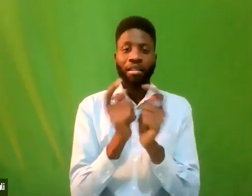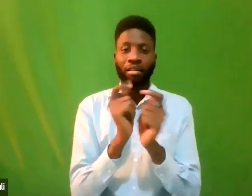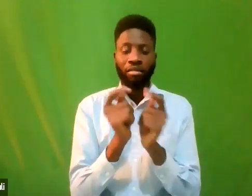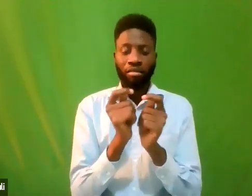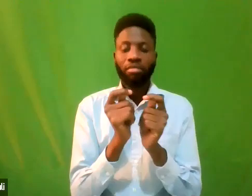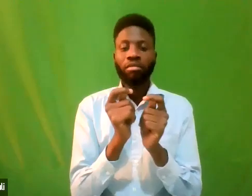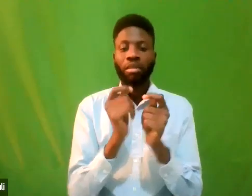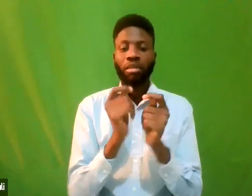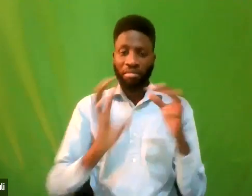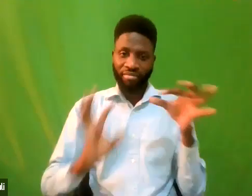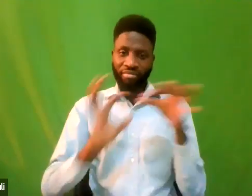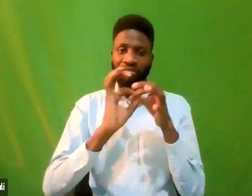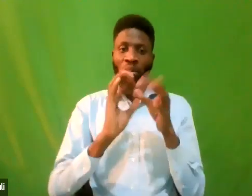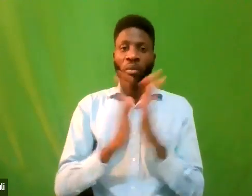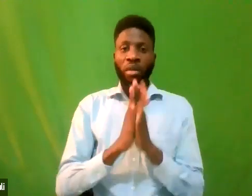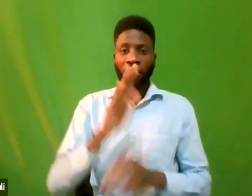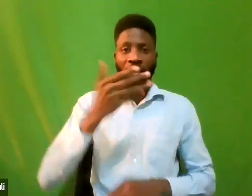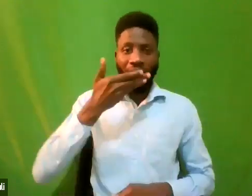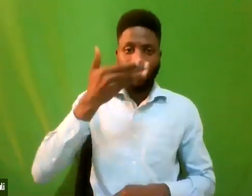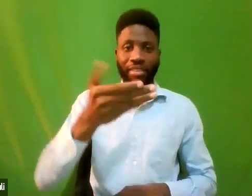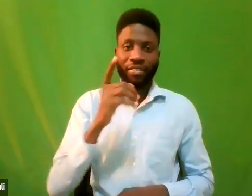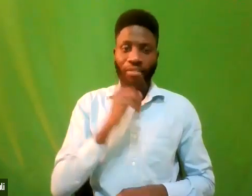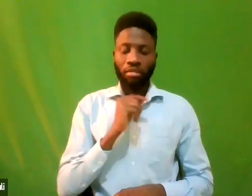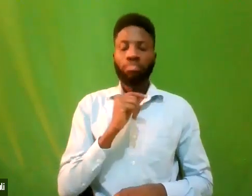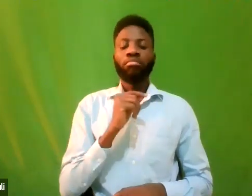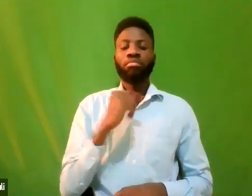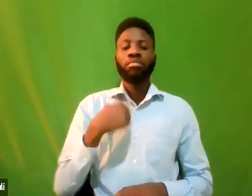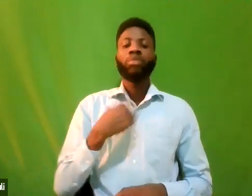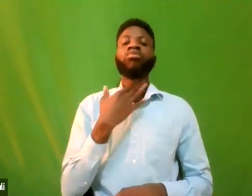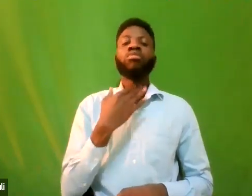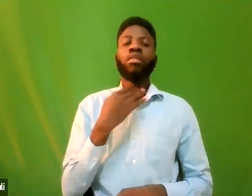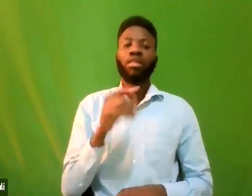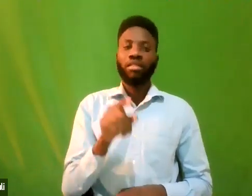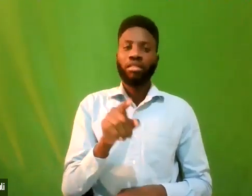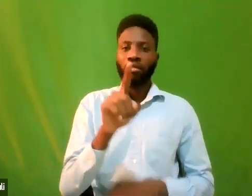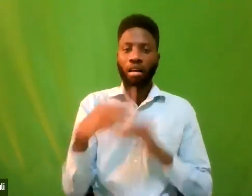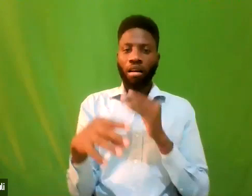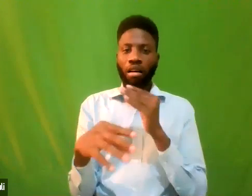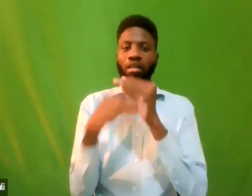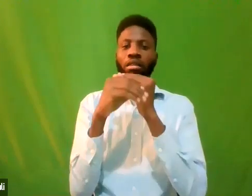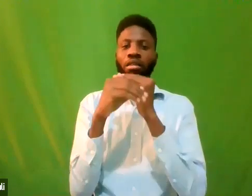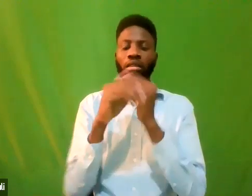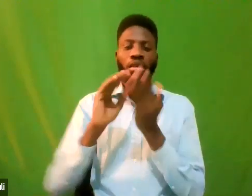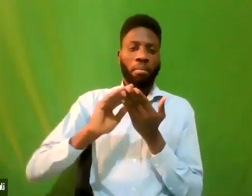just answered. And I would want you to just add more to